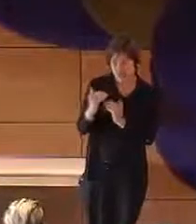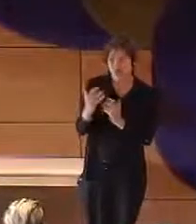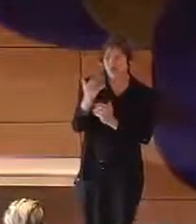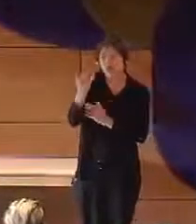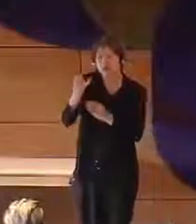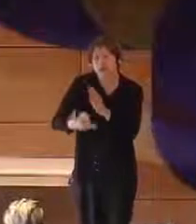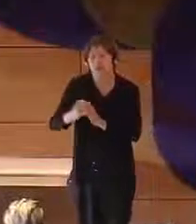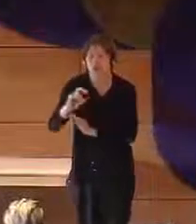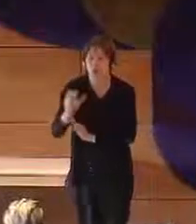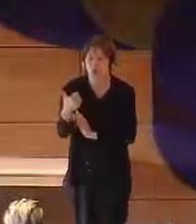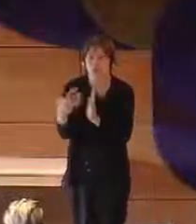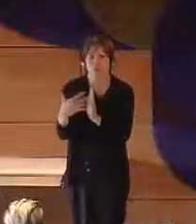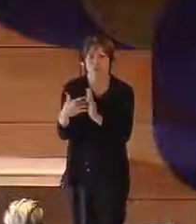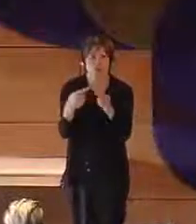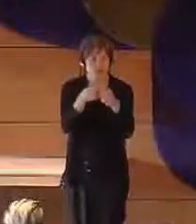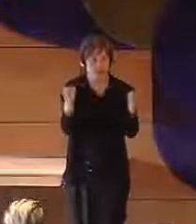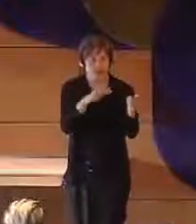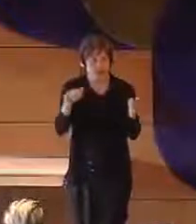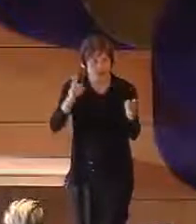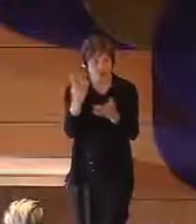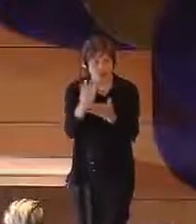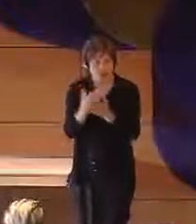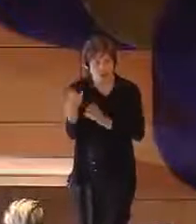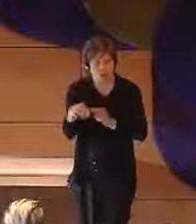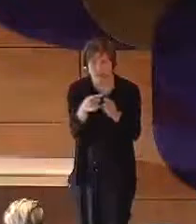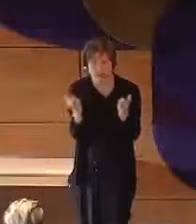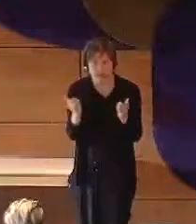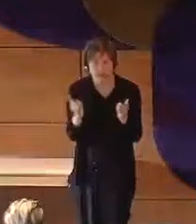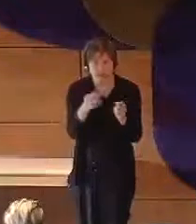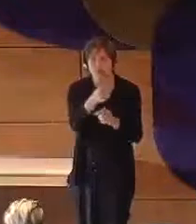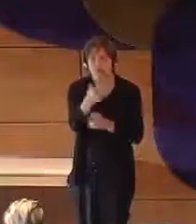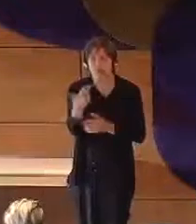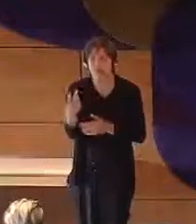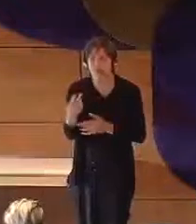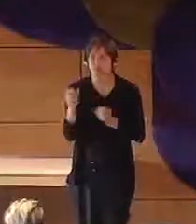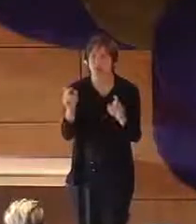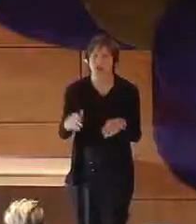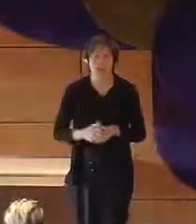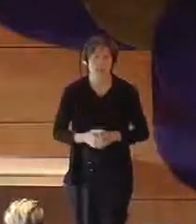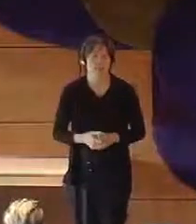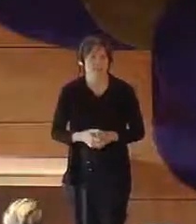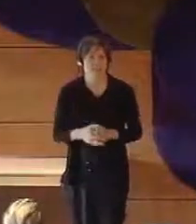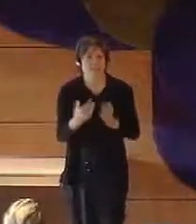few. Those are the best way of doing it, but even those aren't perfect.